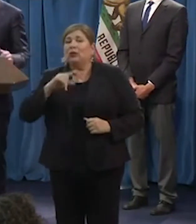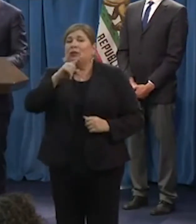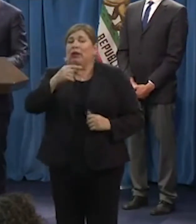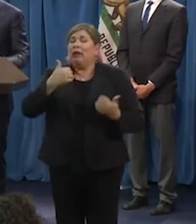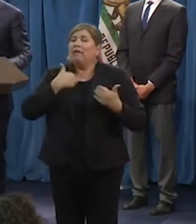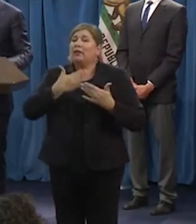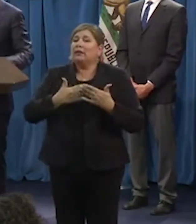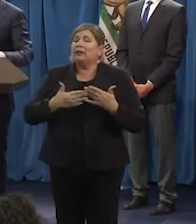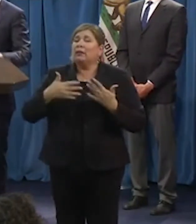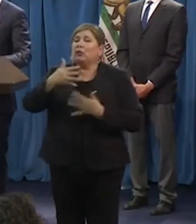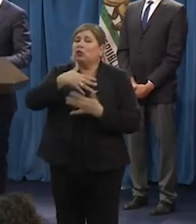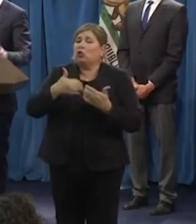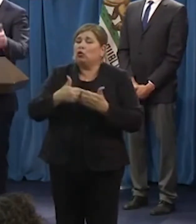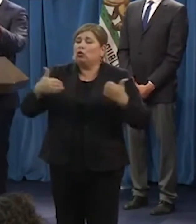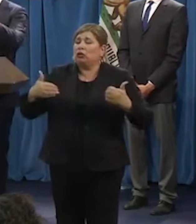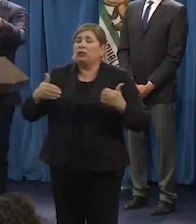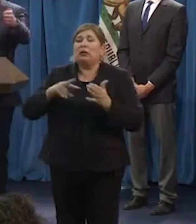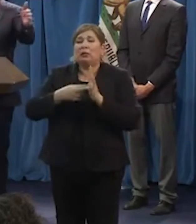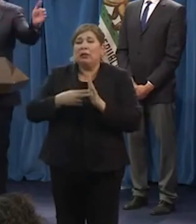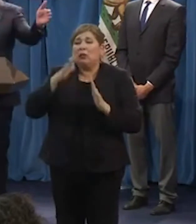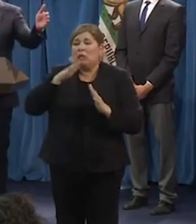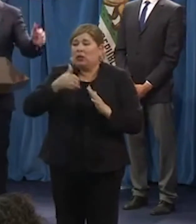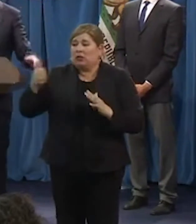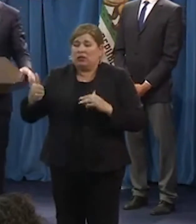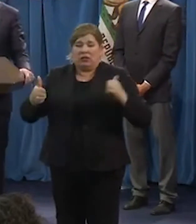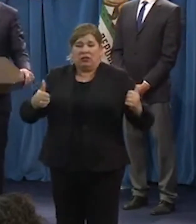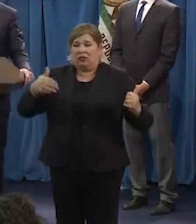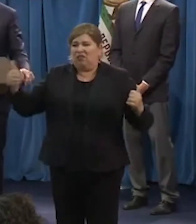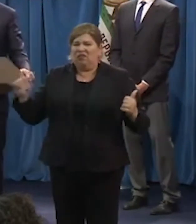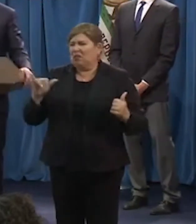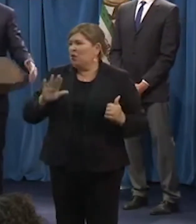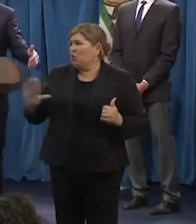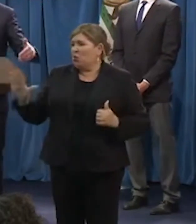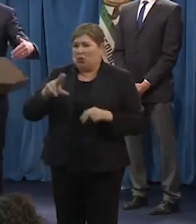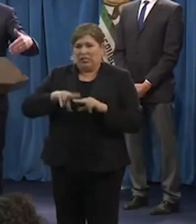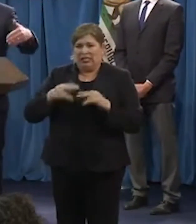distancing protocols. They're looking to stagger, just as your seats are currently staggered.